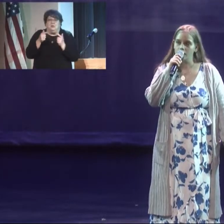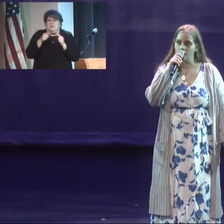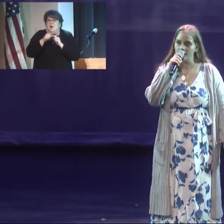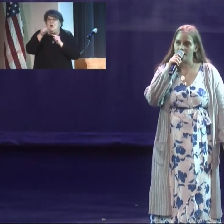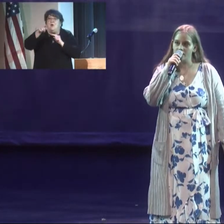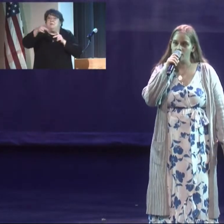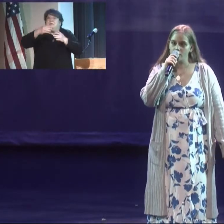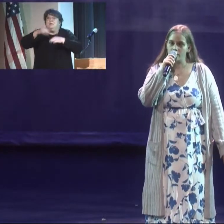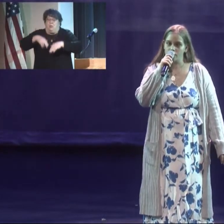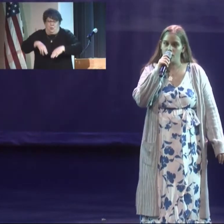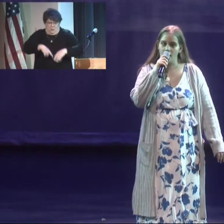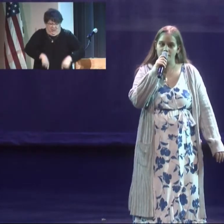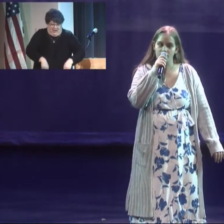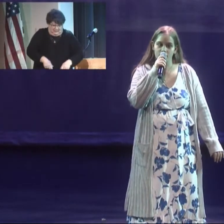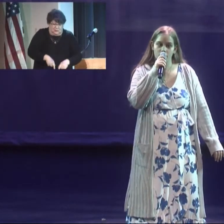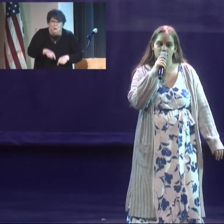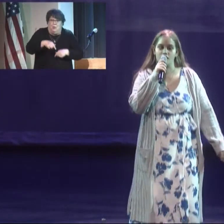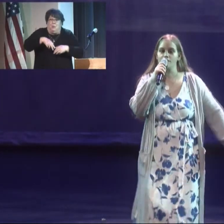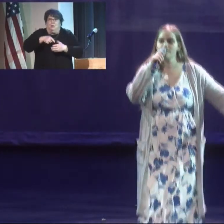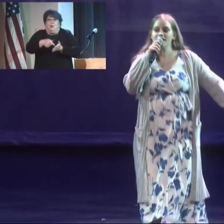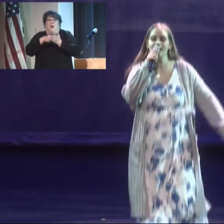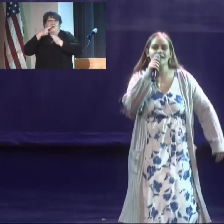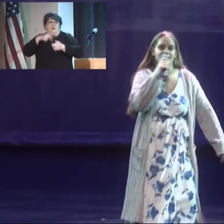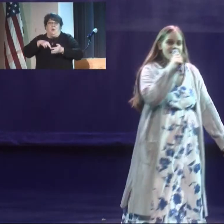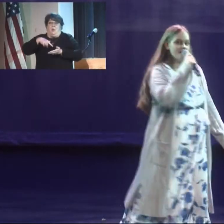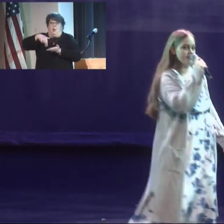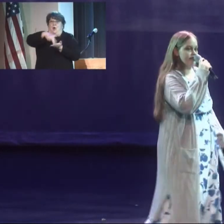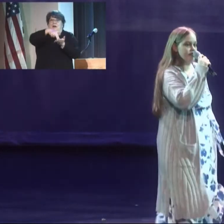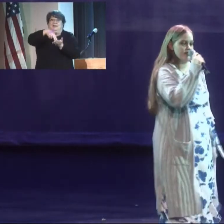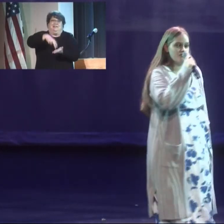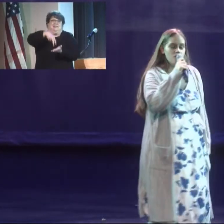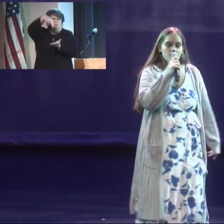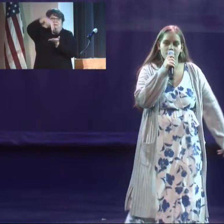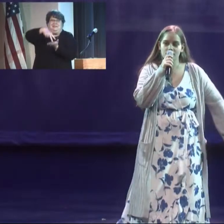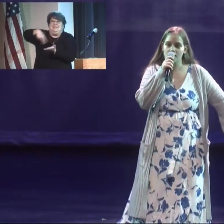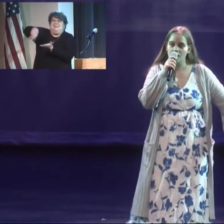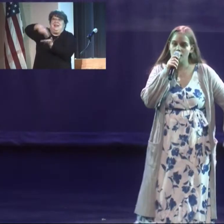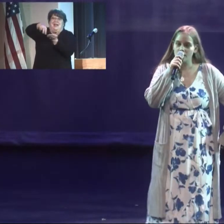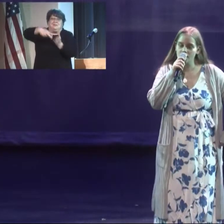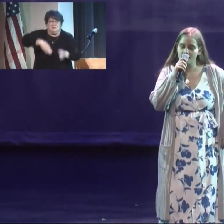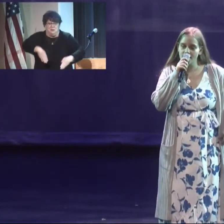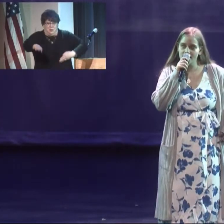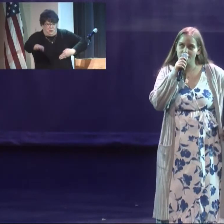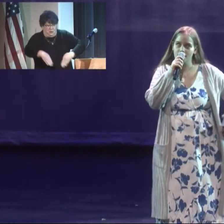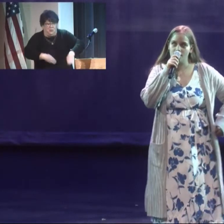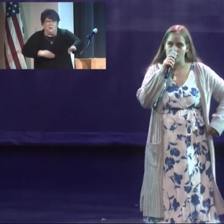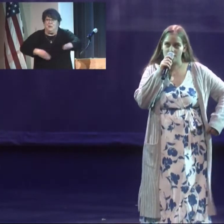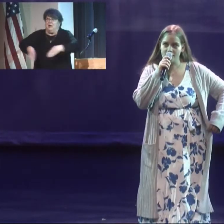Jumping, dancing, strolling along.